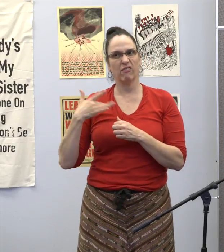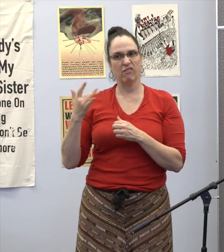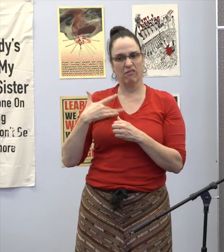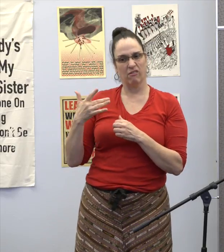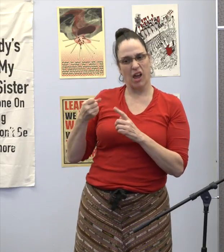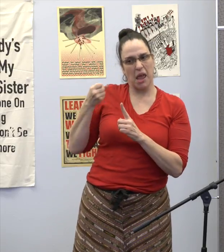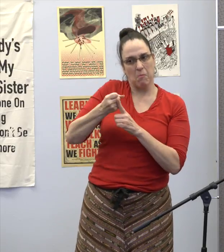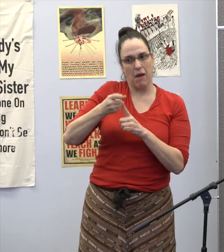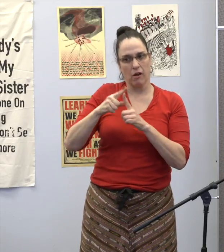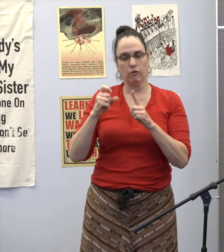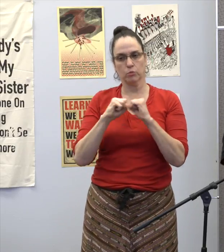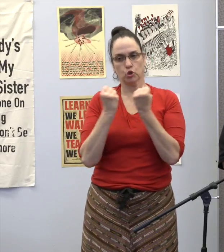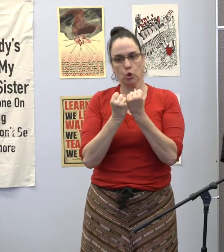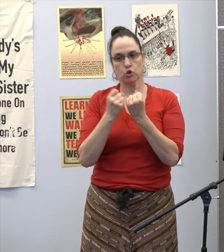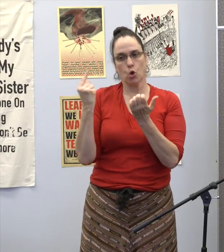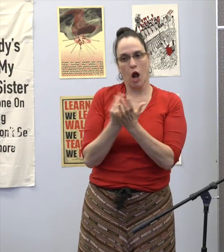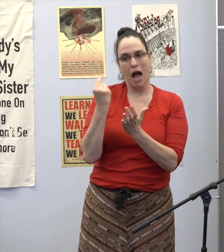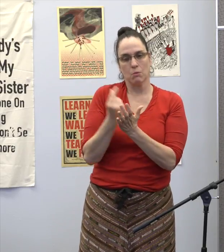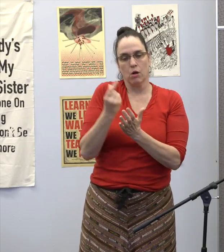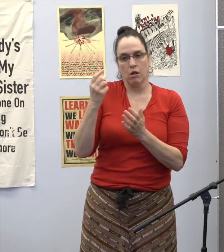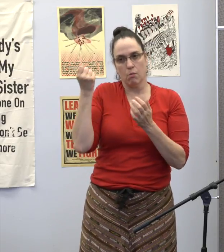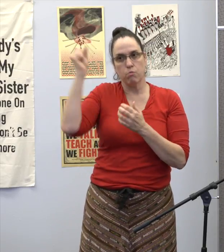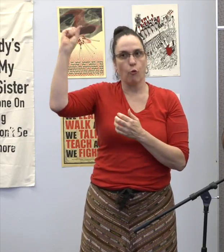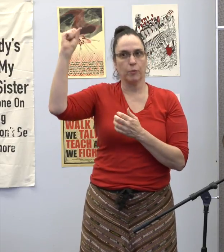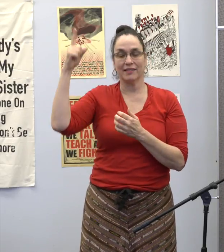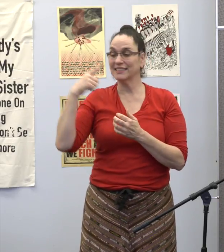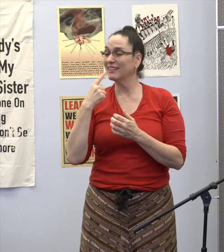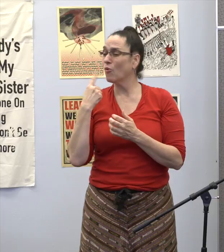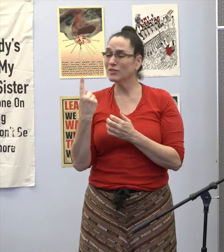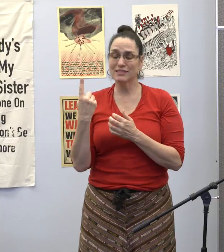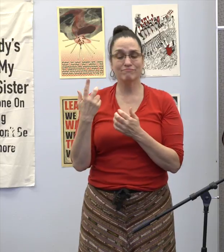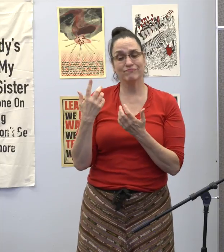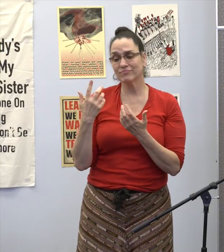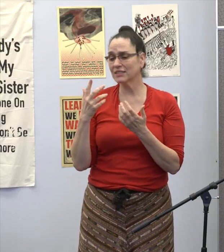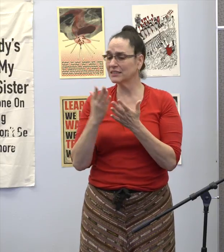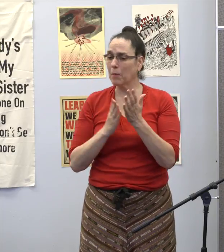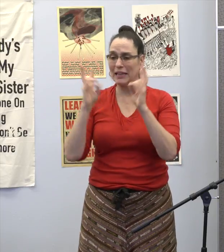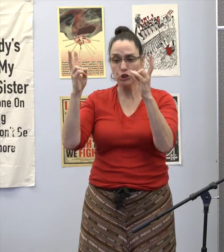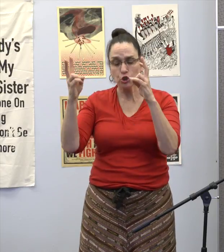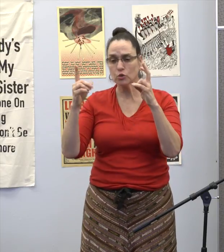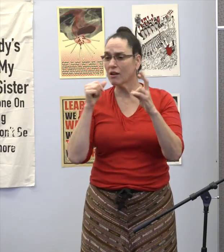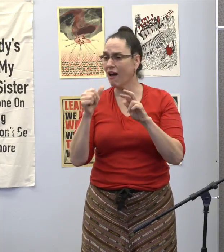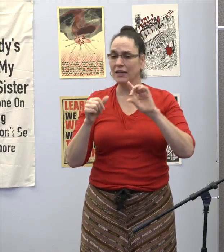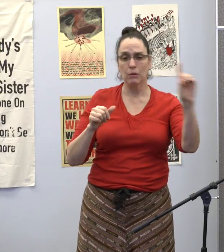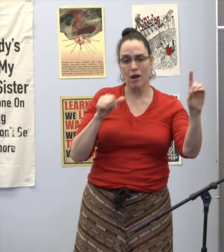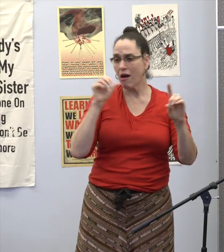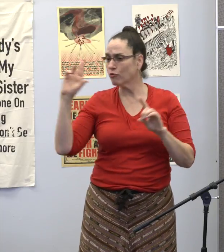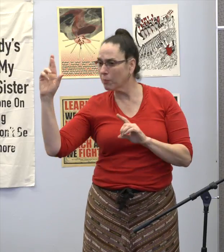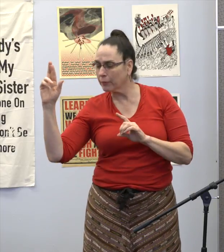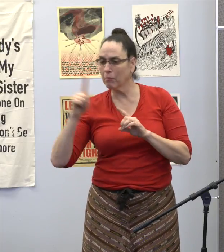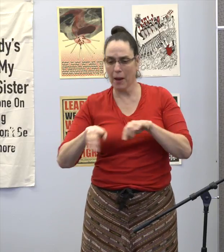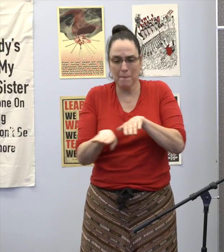are some policies that should not be an issue of one party or the other. They are fundamental moral rights. He